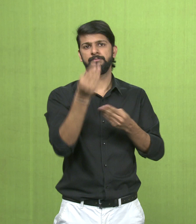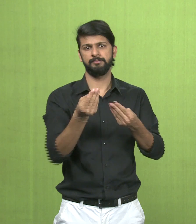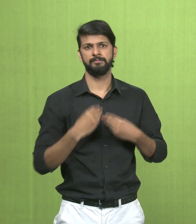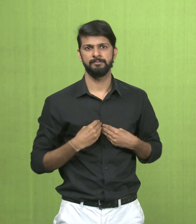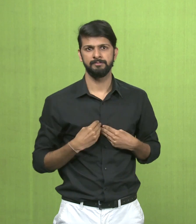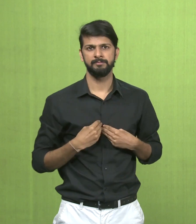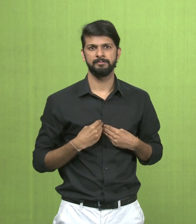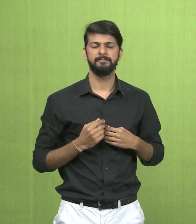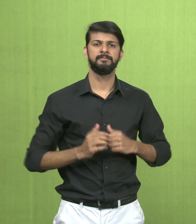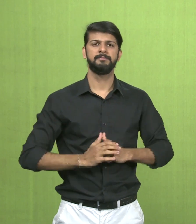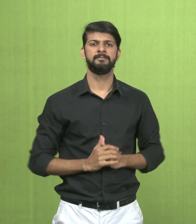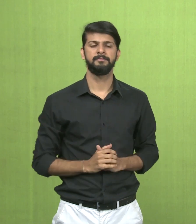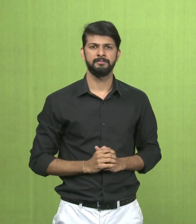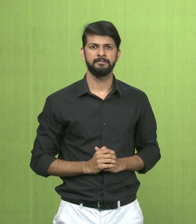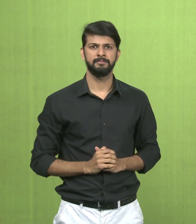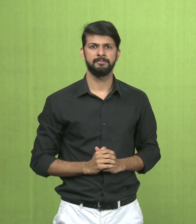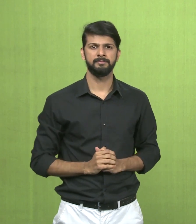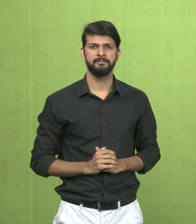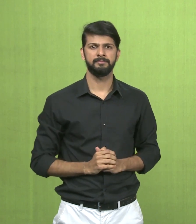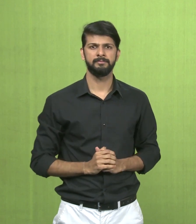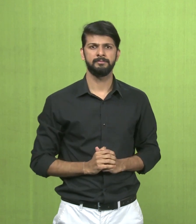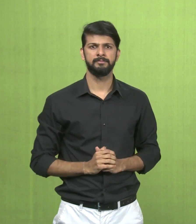Name 5 famous landscape artists.